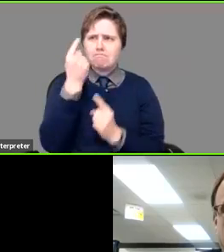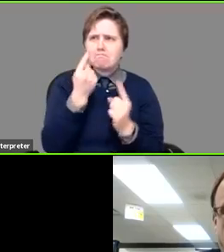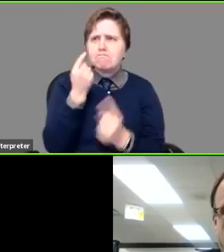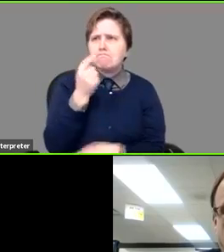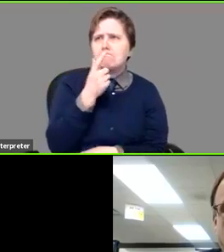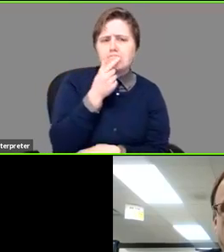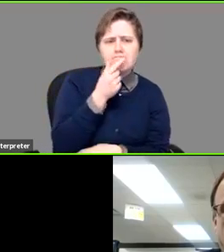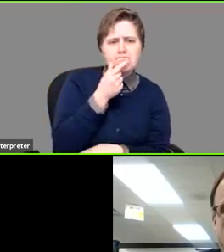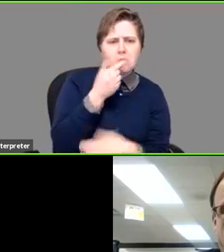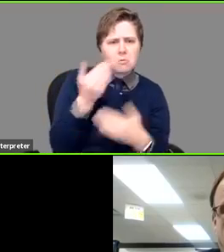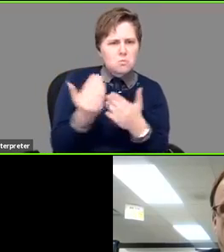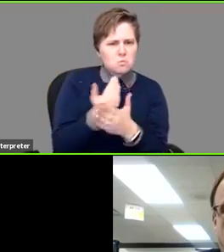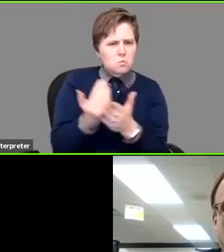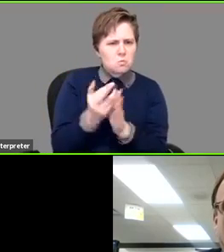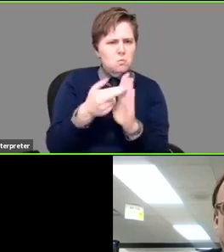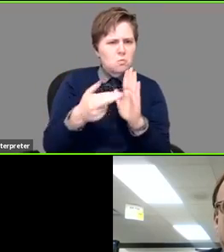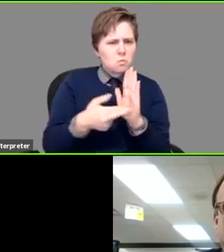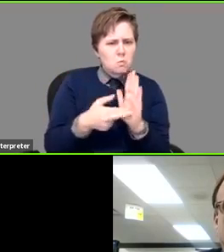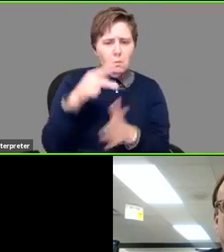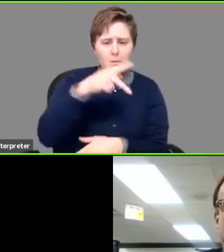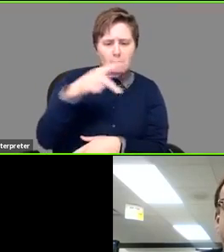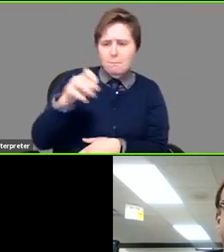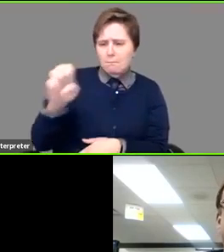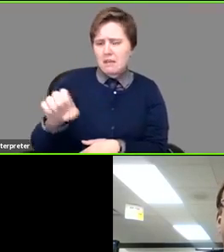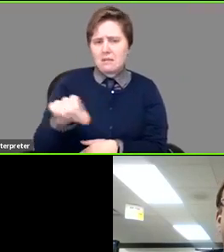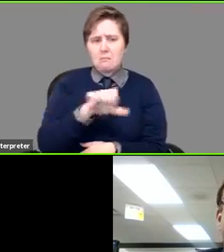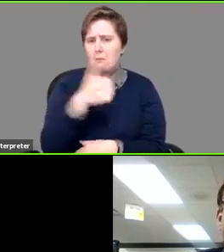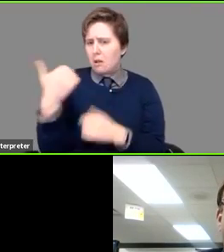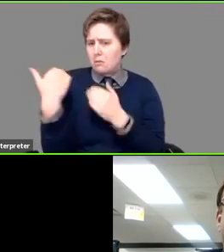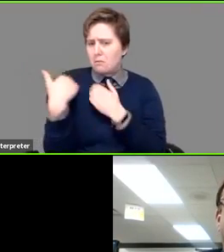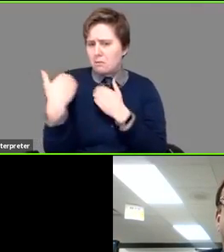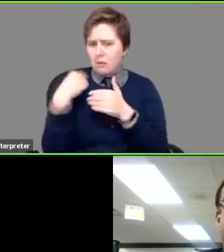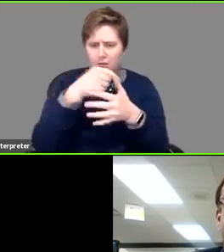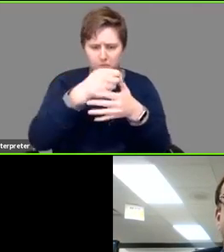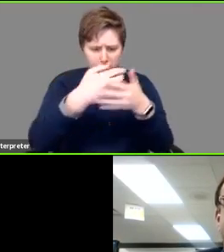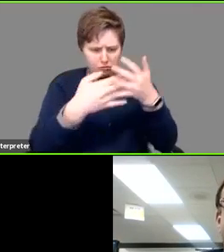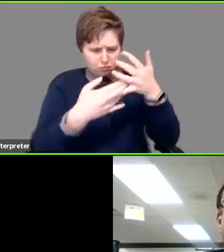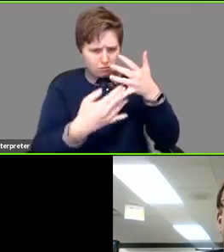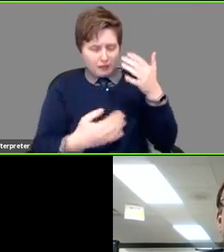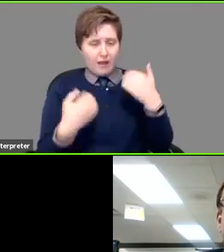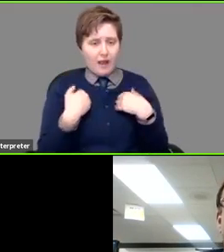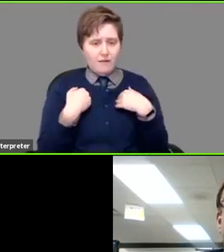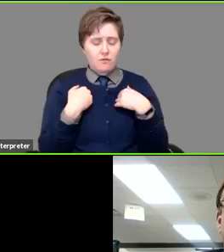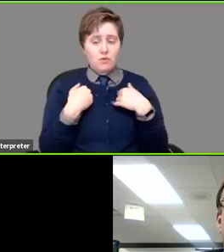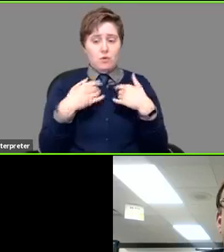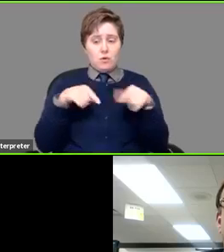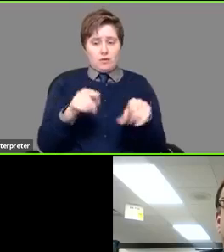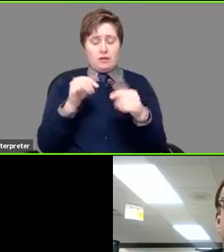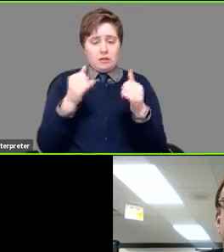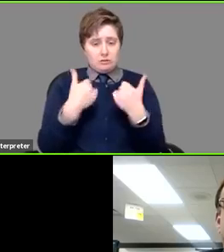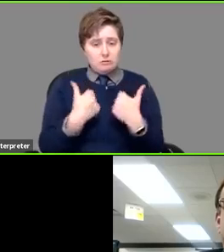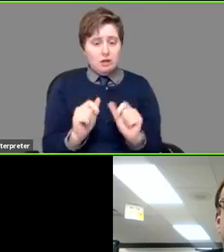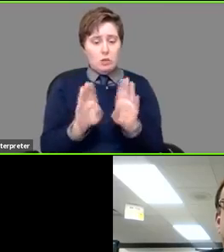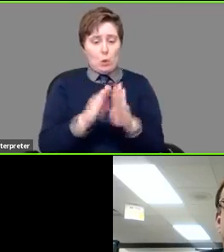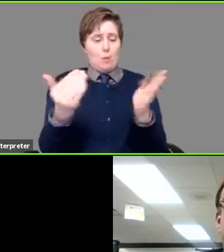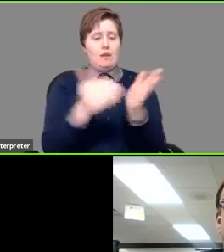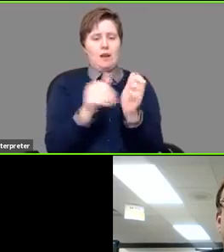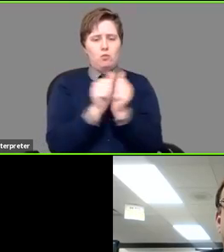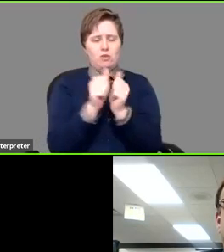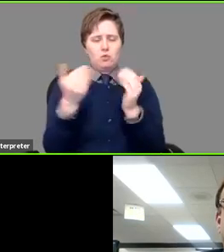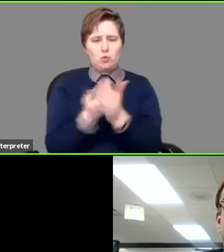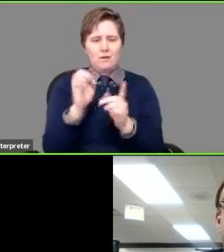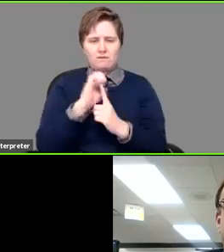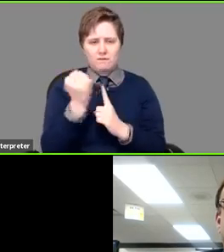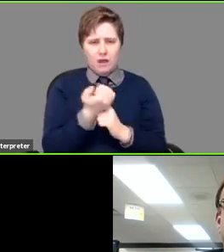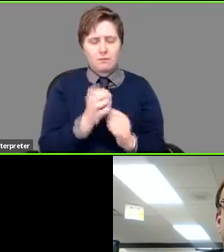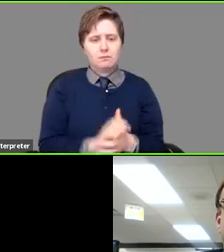about new regulations, PPE, other responsibilities that they have as they reopen in this new environment. So